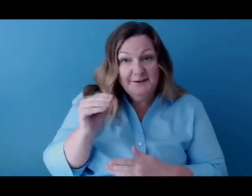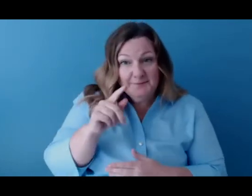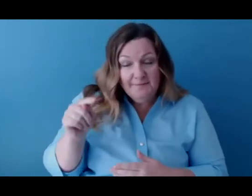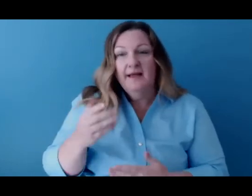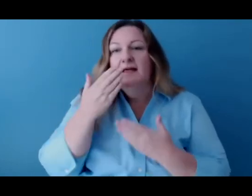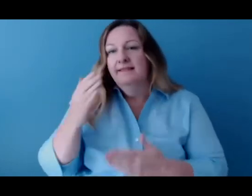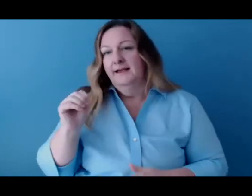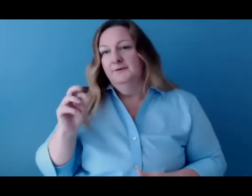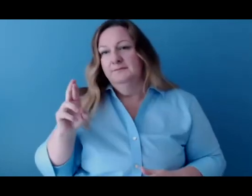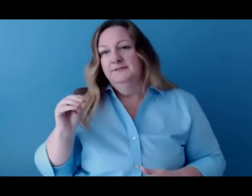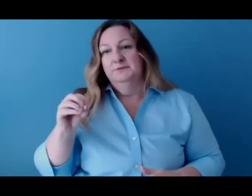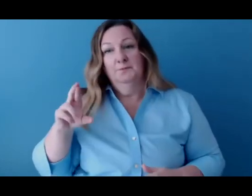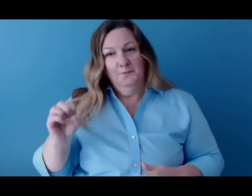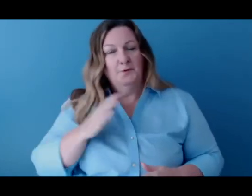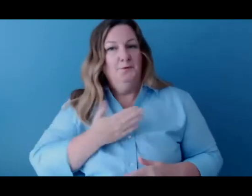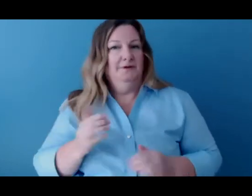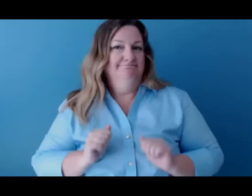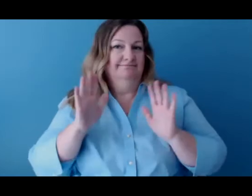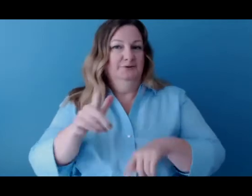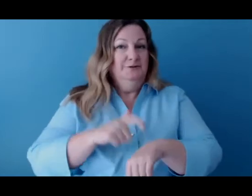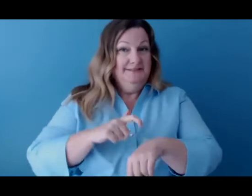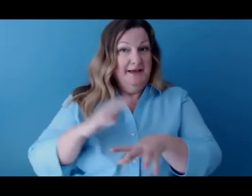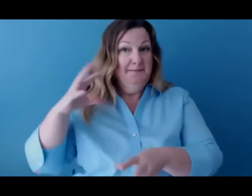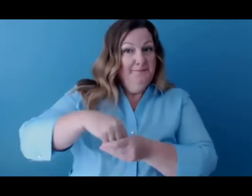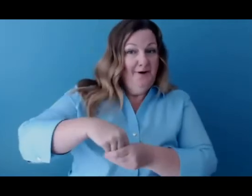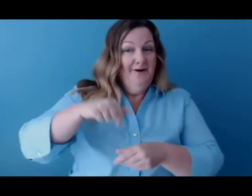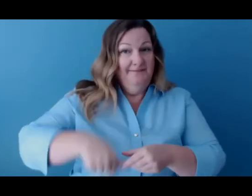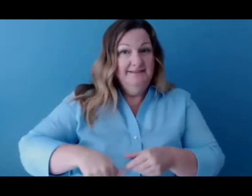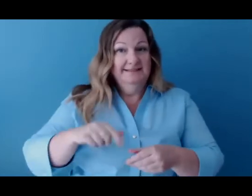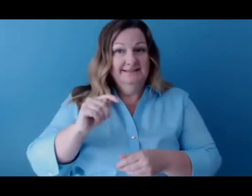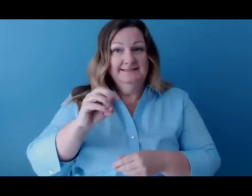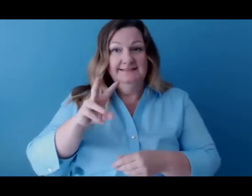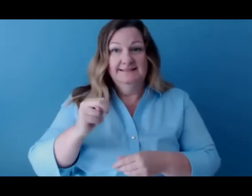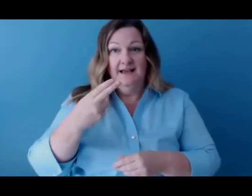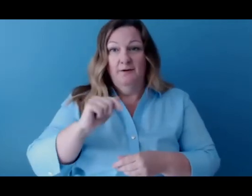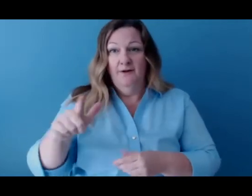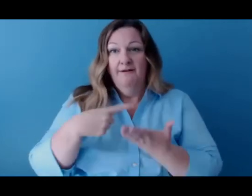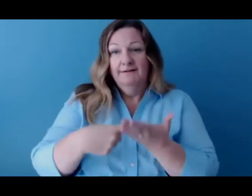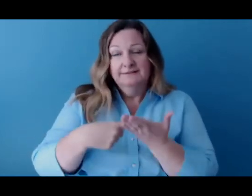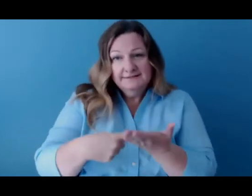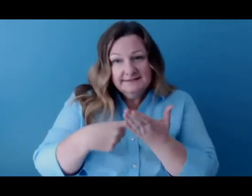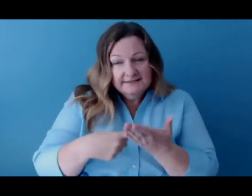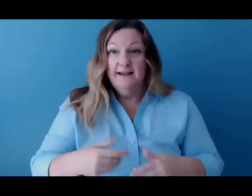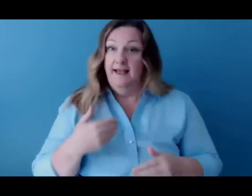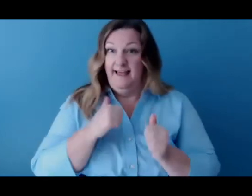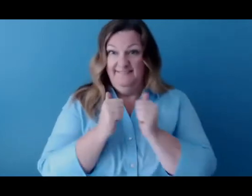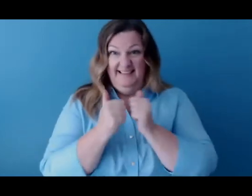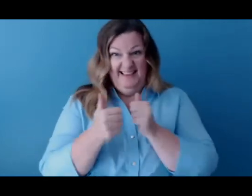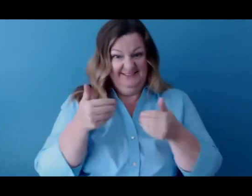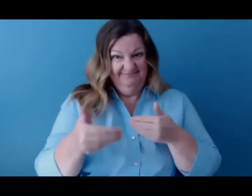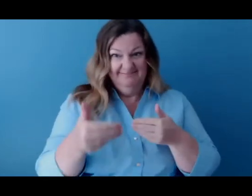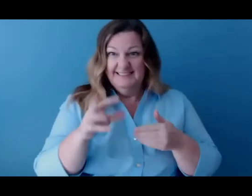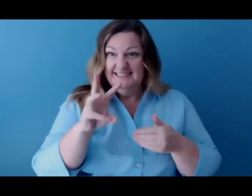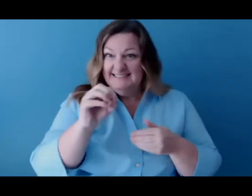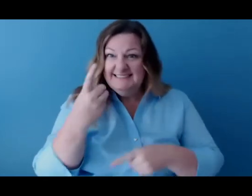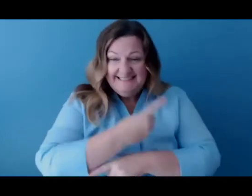to be part of our town hall. You know, with elections coming within 60 days, I guess it's not too far